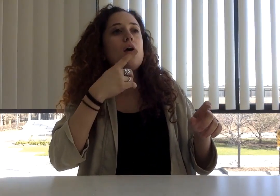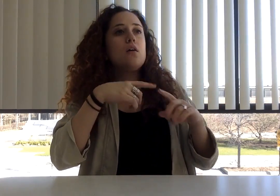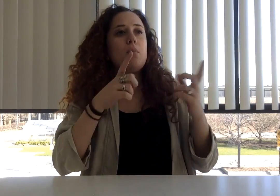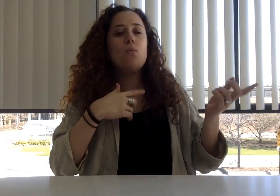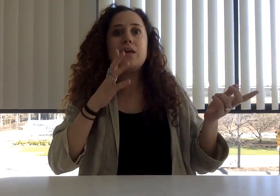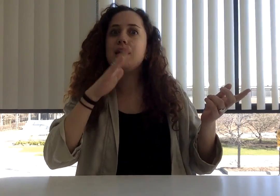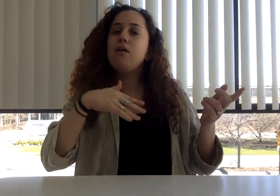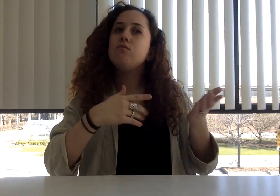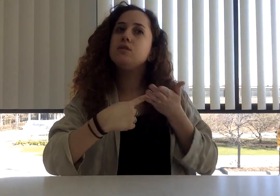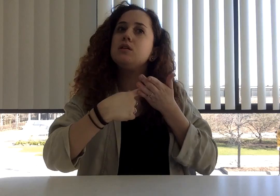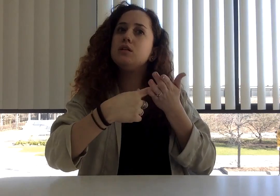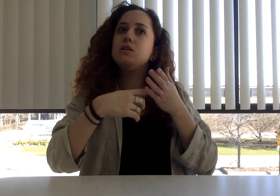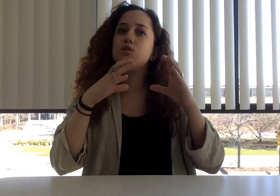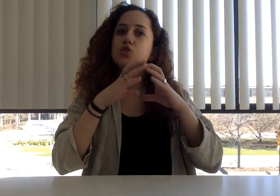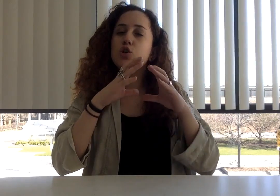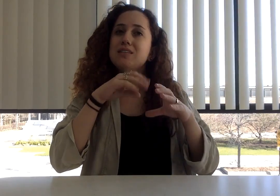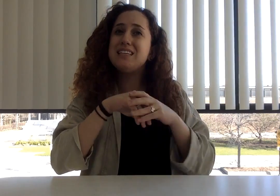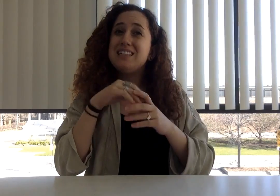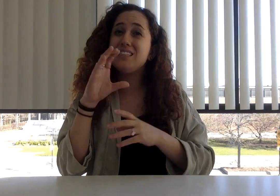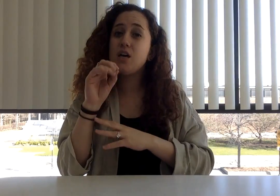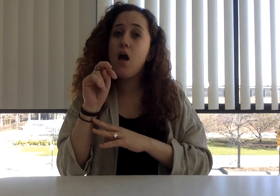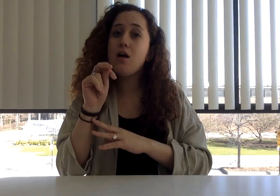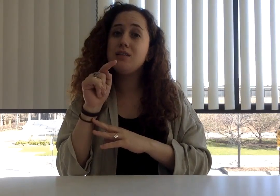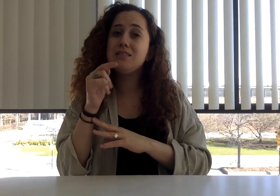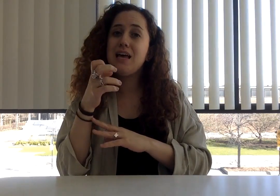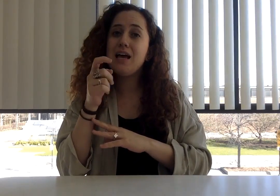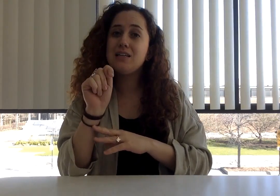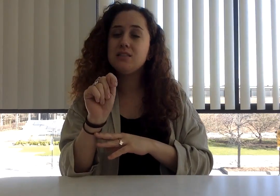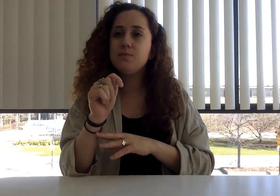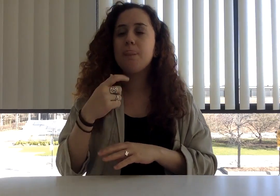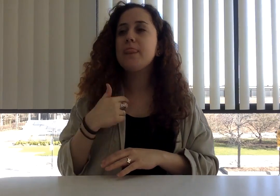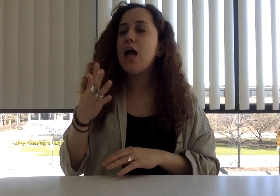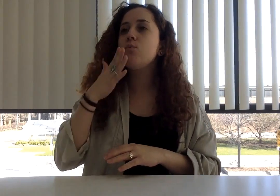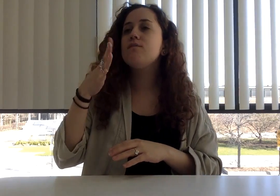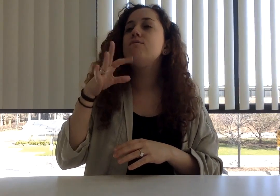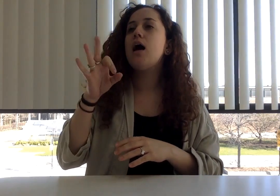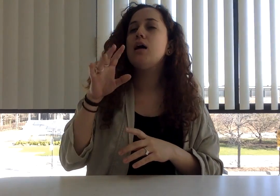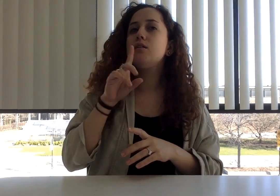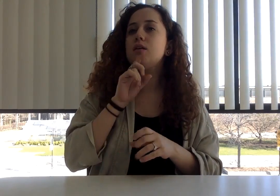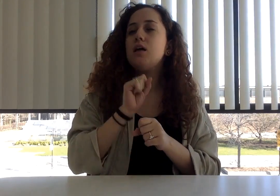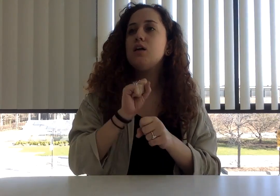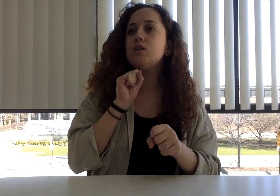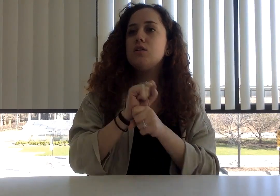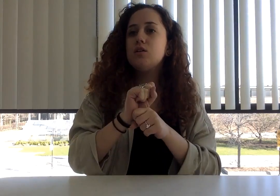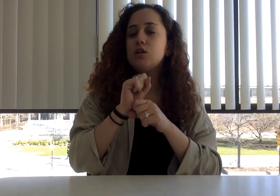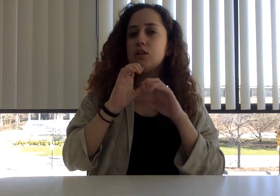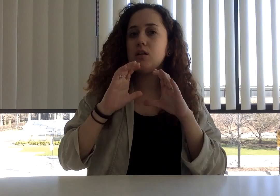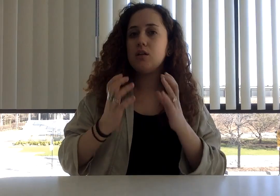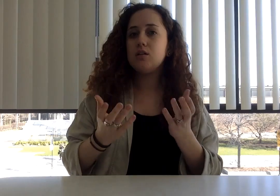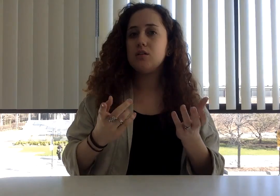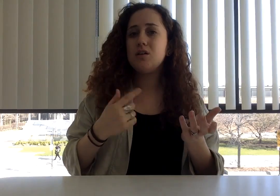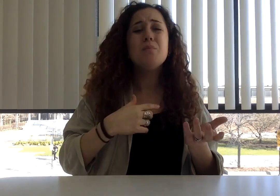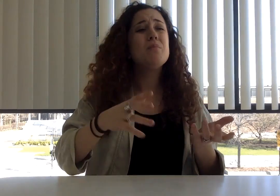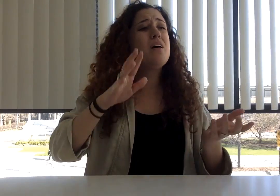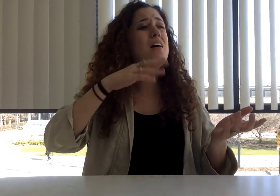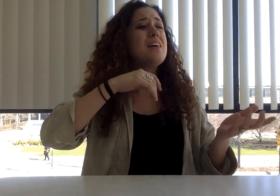so then I will find the exact problems that were talked about in class and assigned for But you homework. weren't in the class. and we'll take it You from weren't there. in the class when this was the